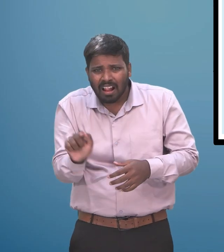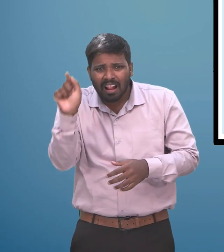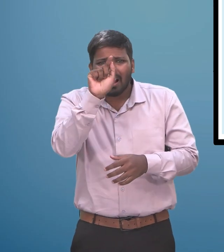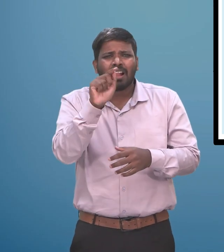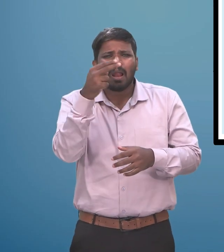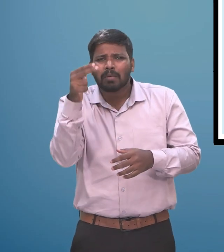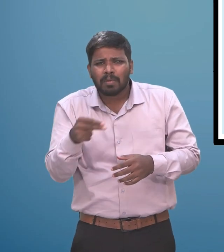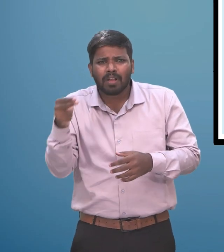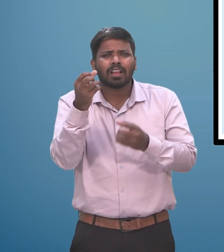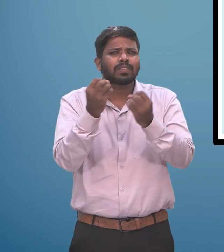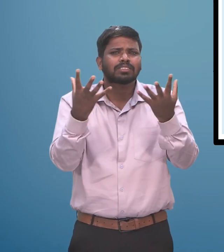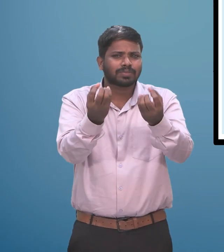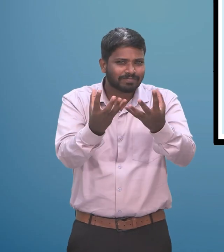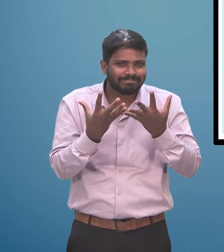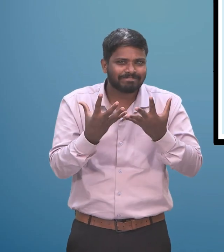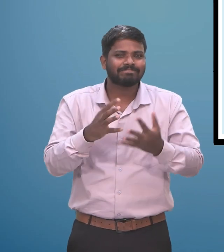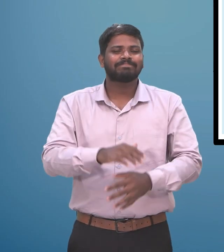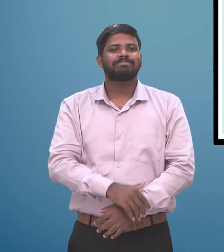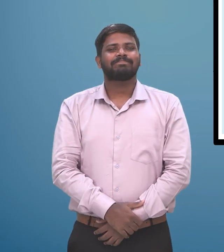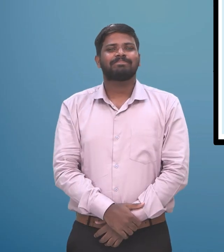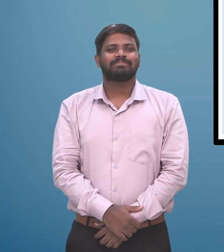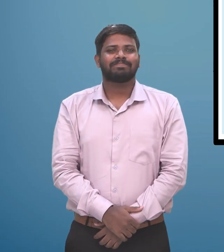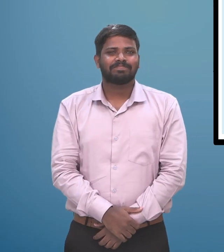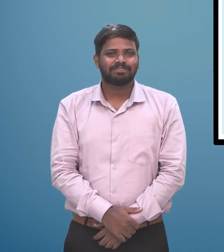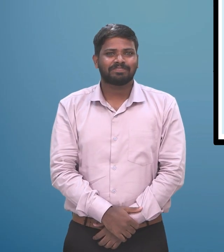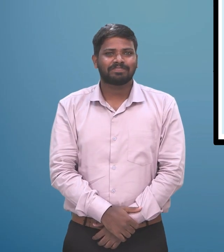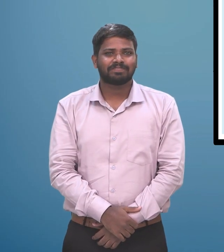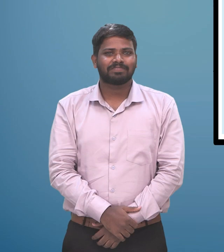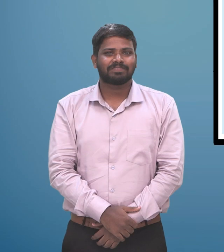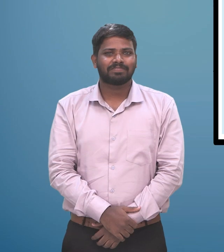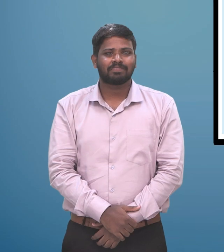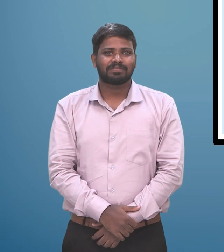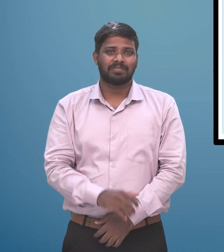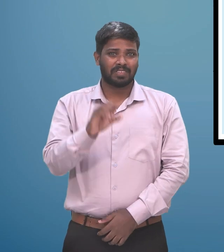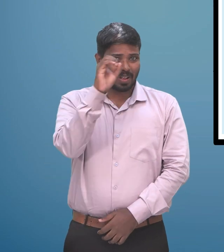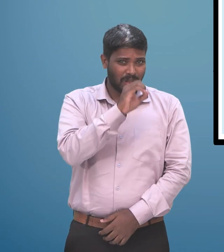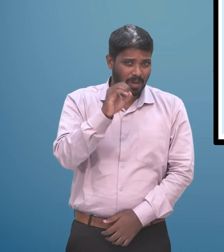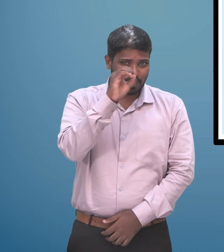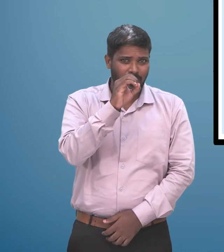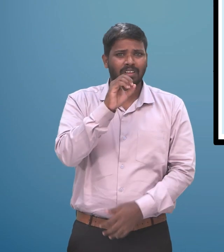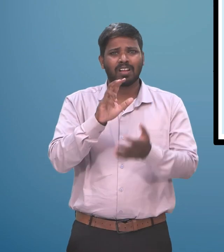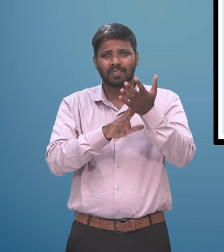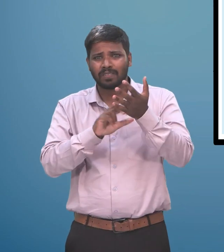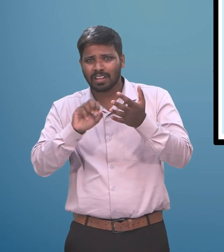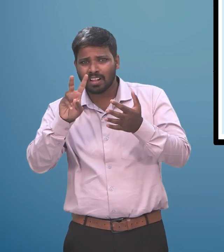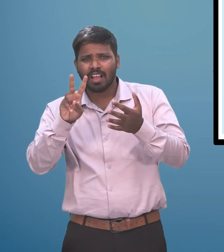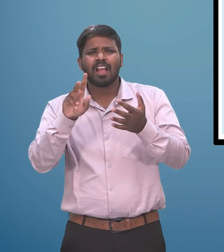celebrated in any other part of India? Maybe under a different name? During October-November, many